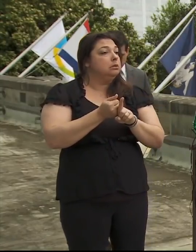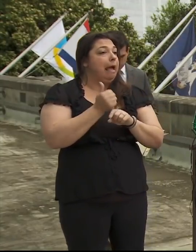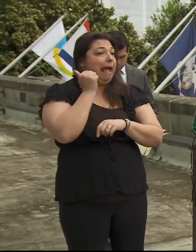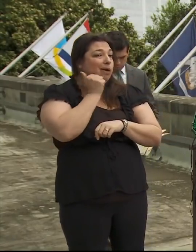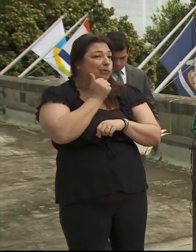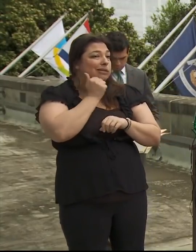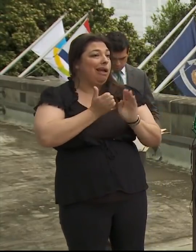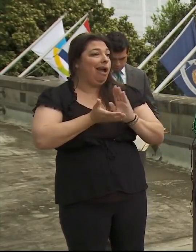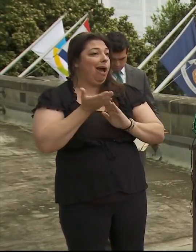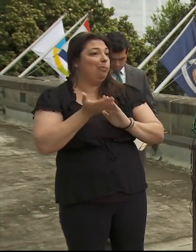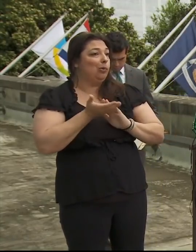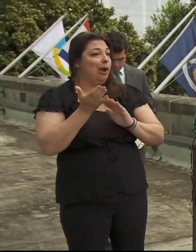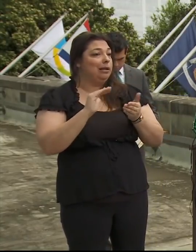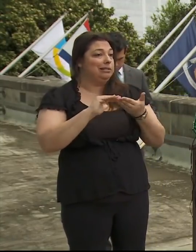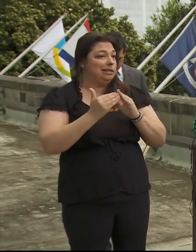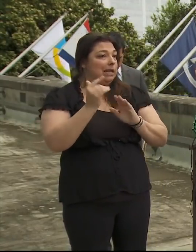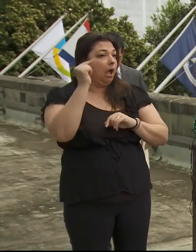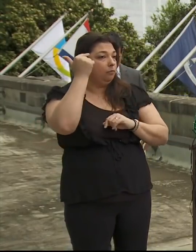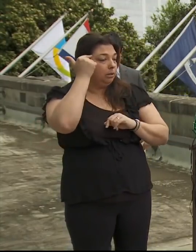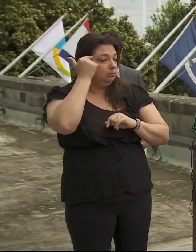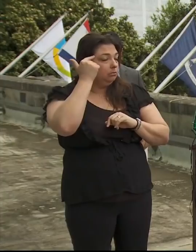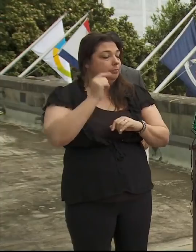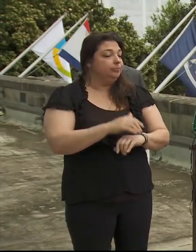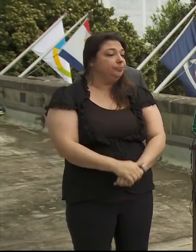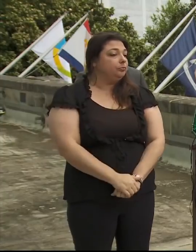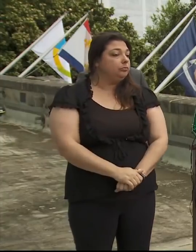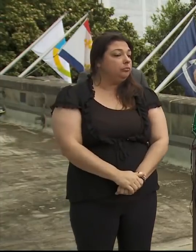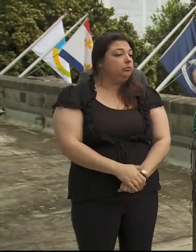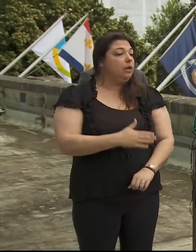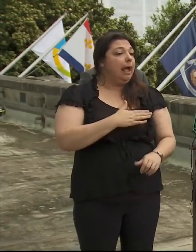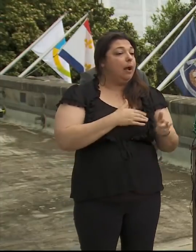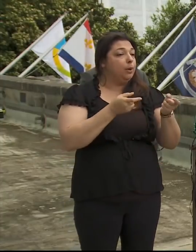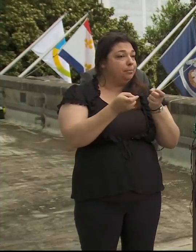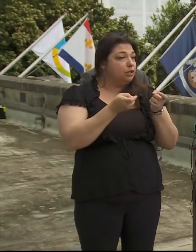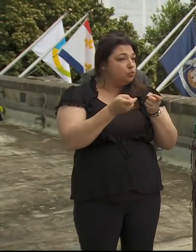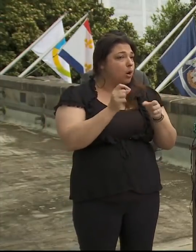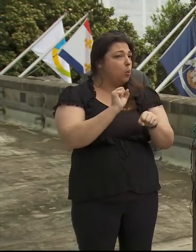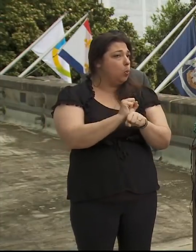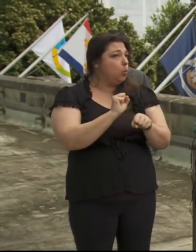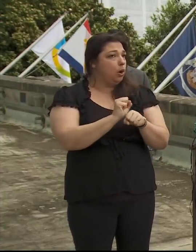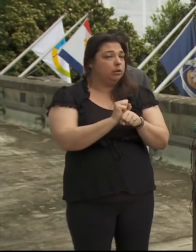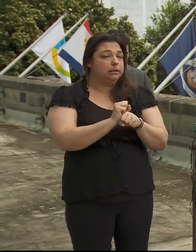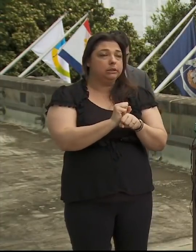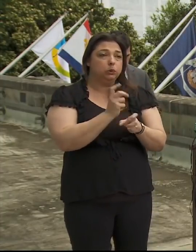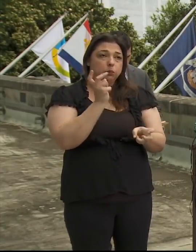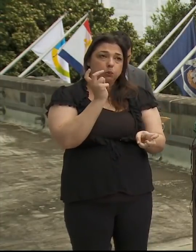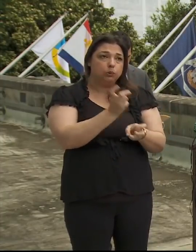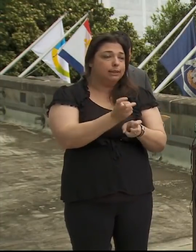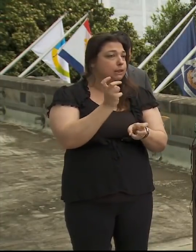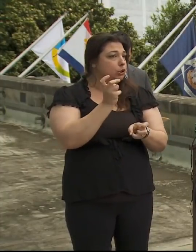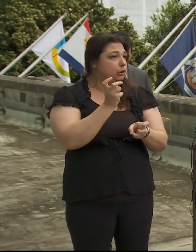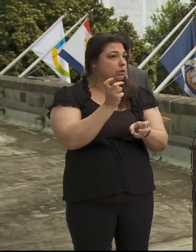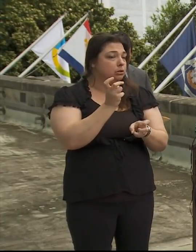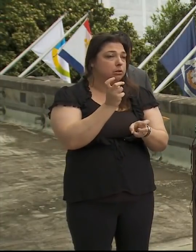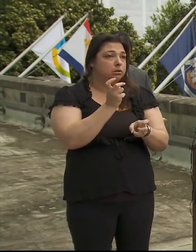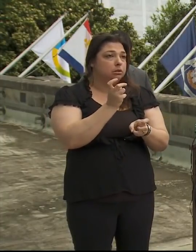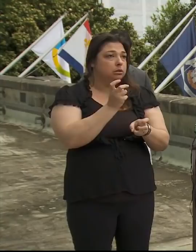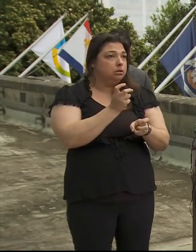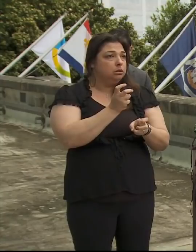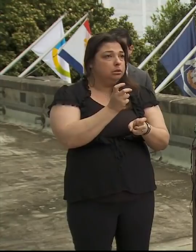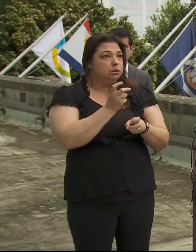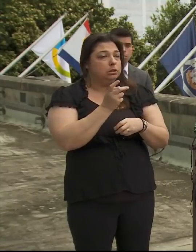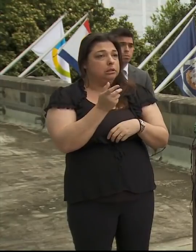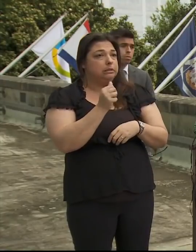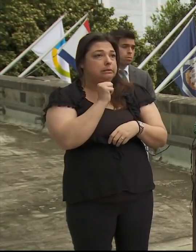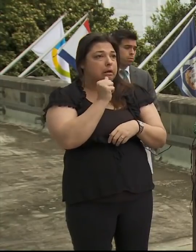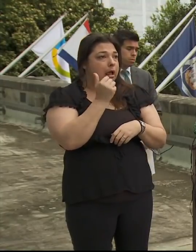daily operations of city government. Our administration has been working diligently behind the scenes as